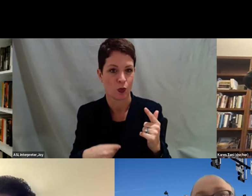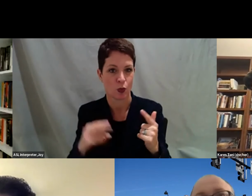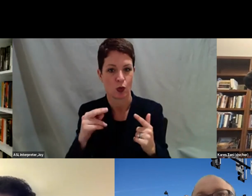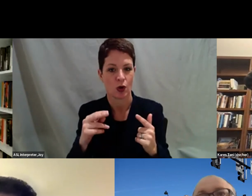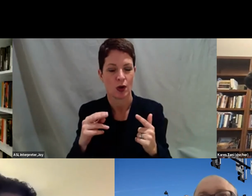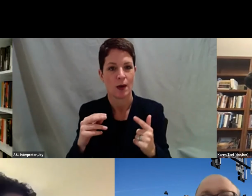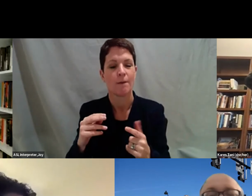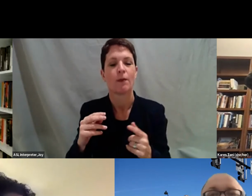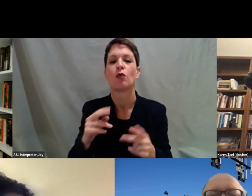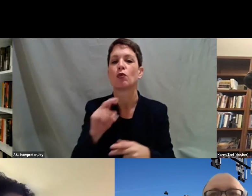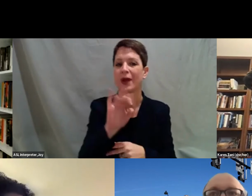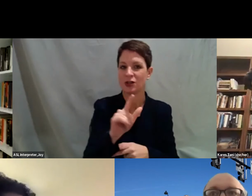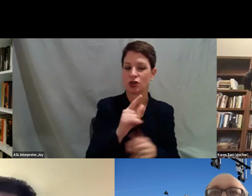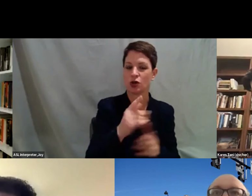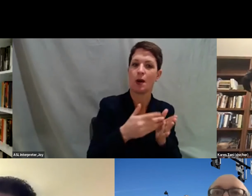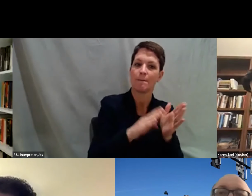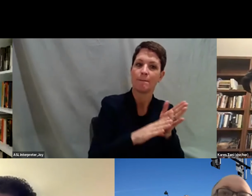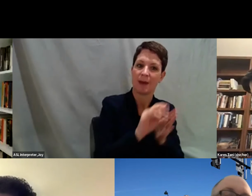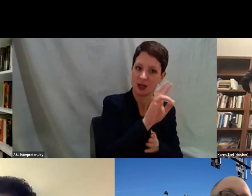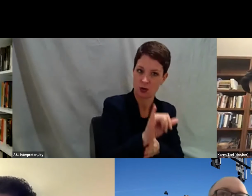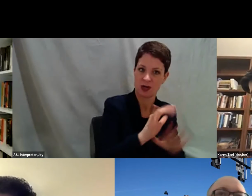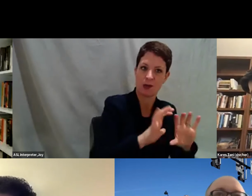racialized minority populations. White people are a race as well.